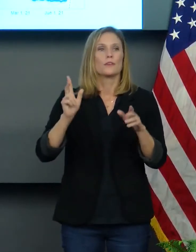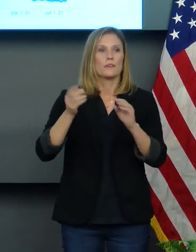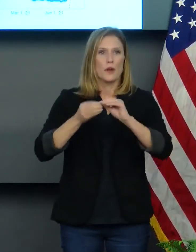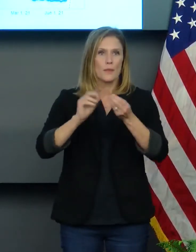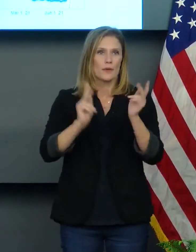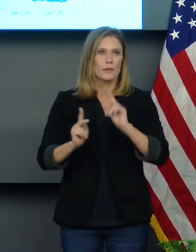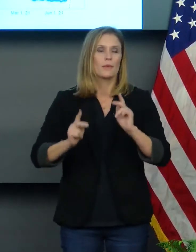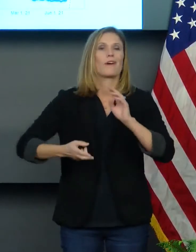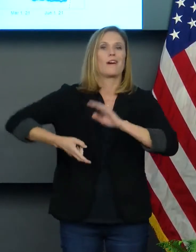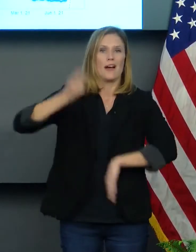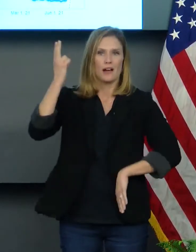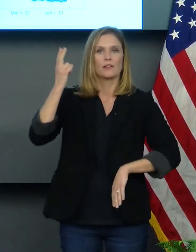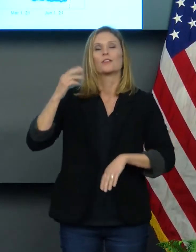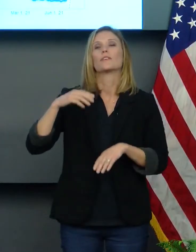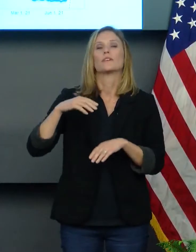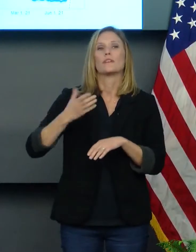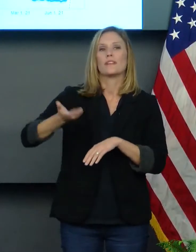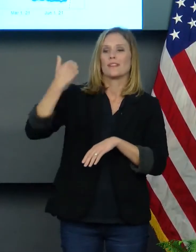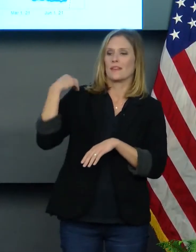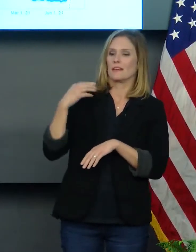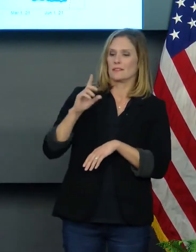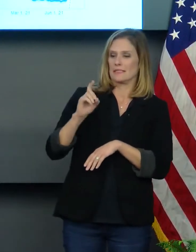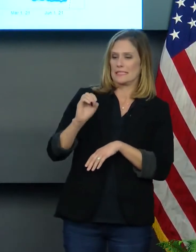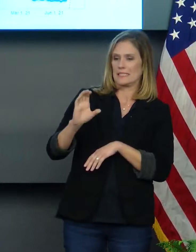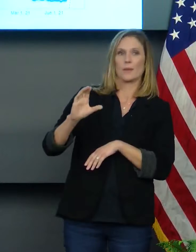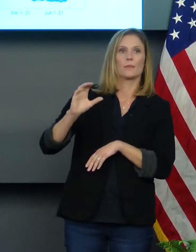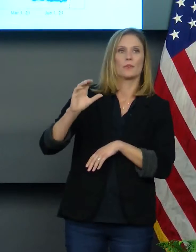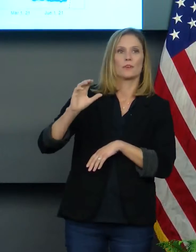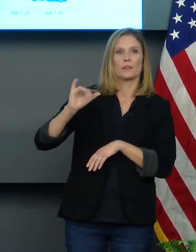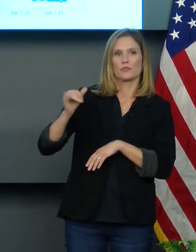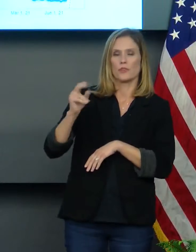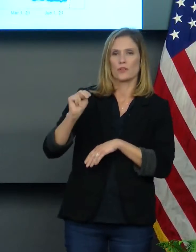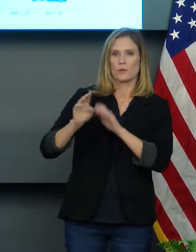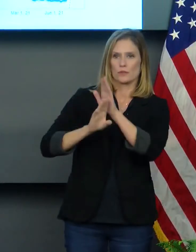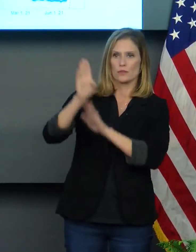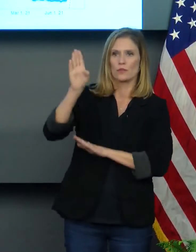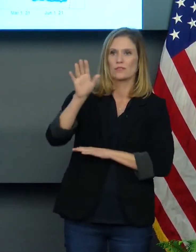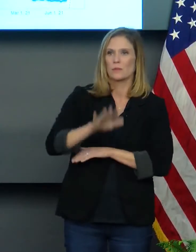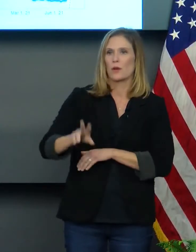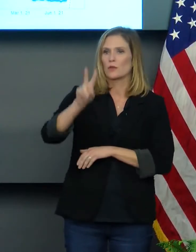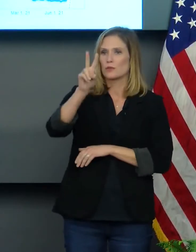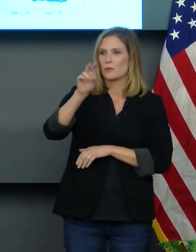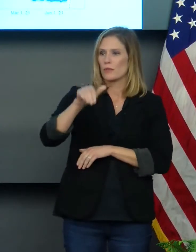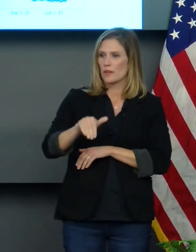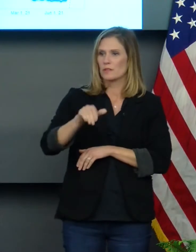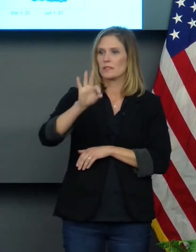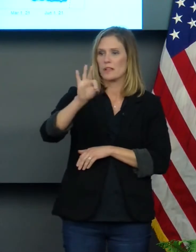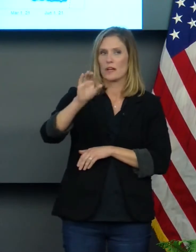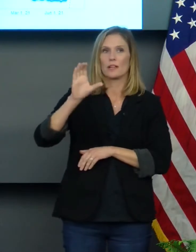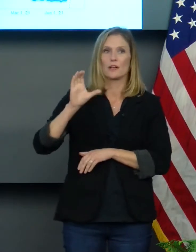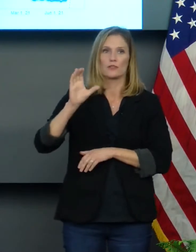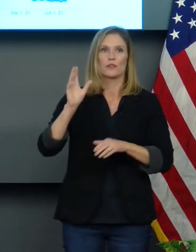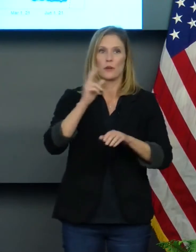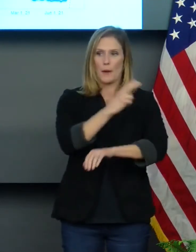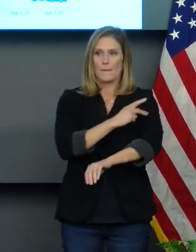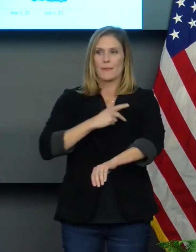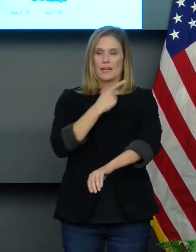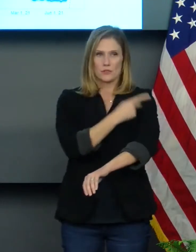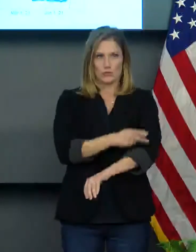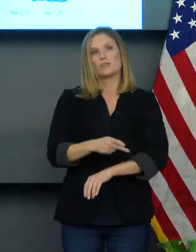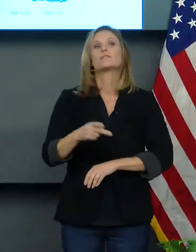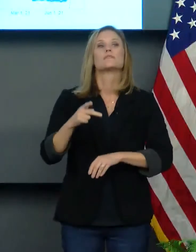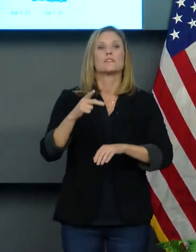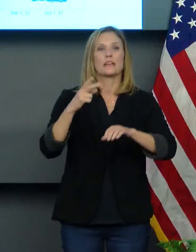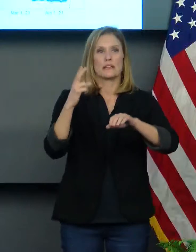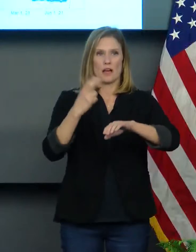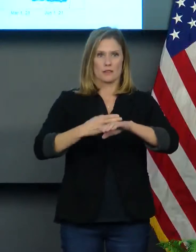prior max during our December and January surge. There are now 2,907 patients hospitalized in hospital beds